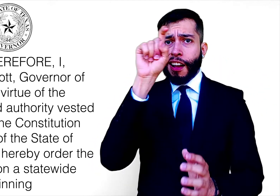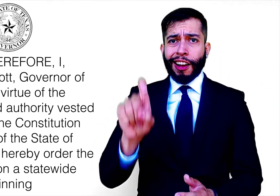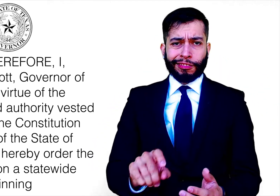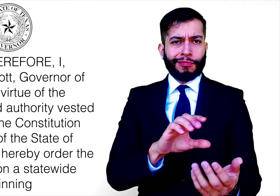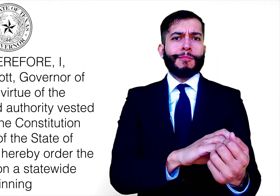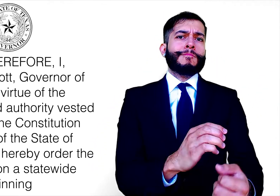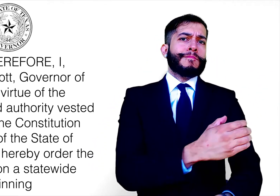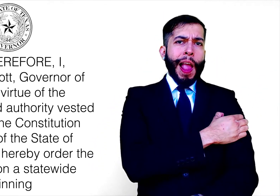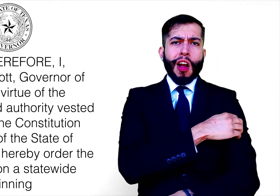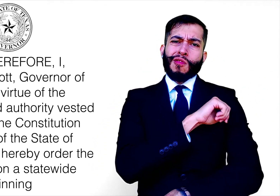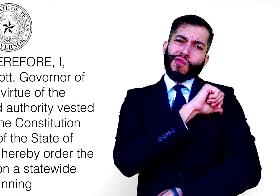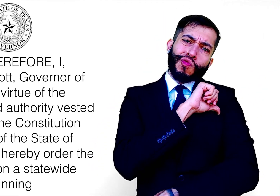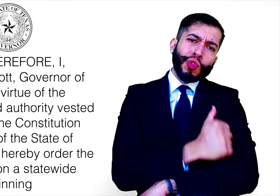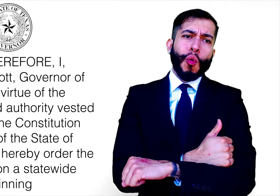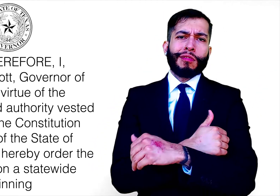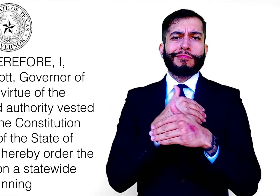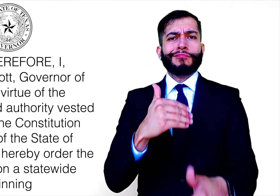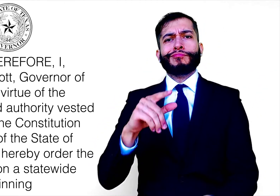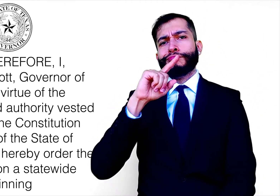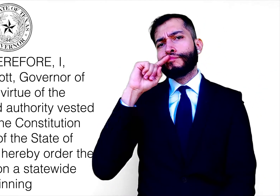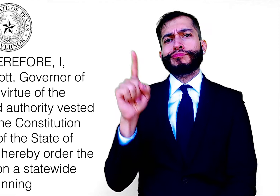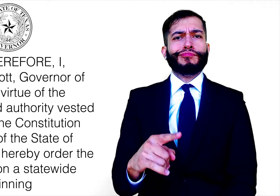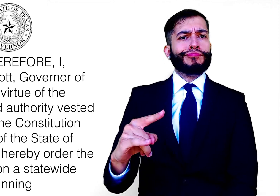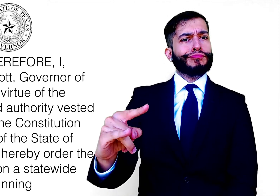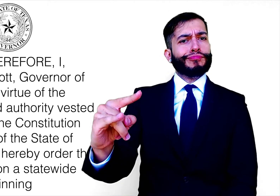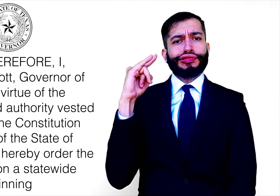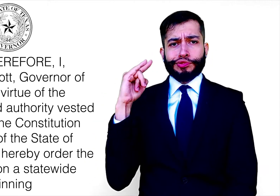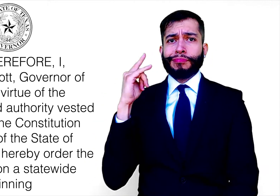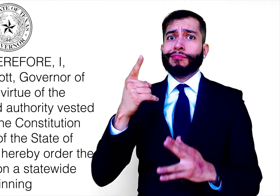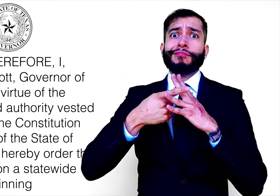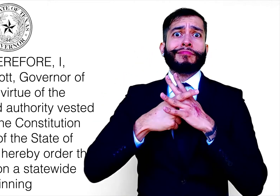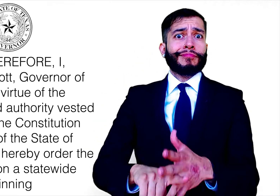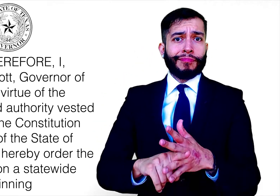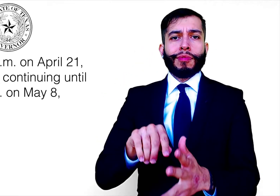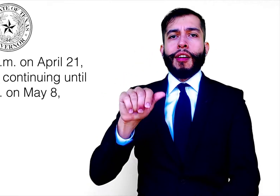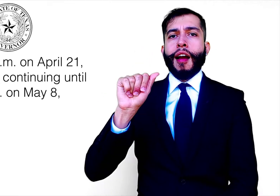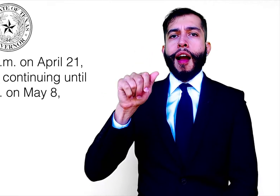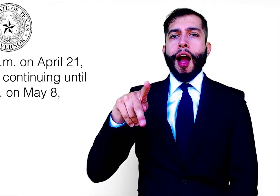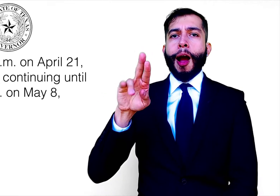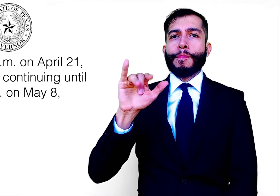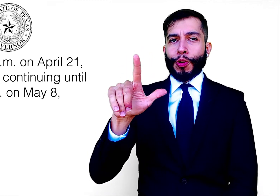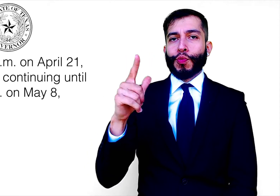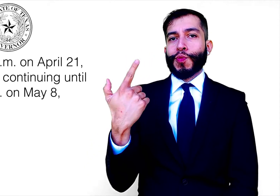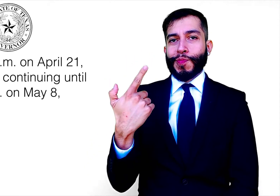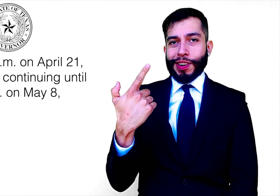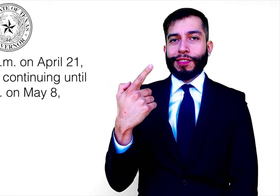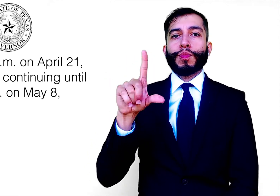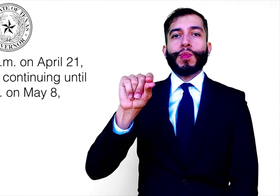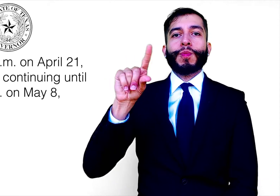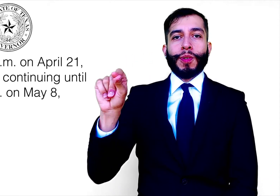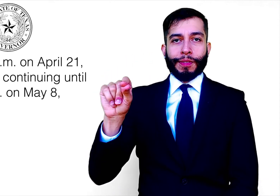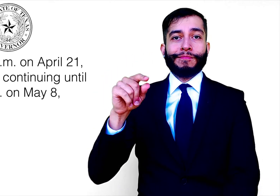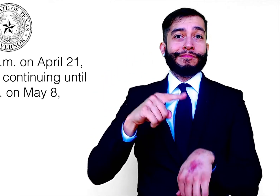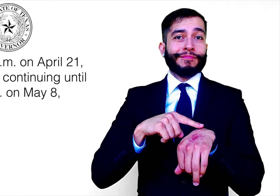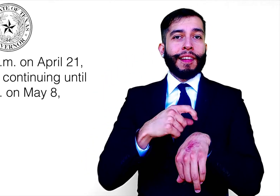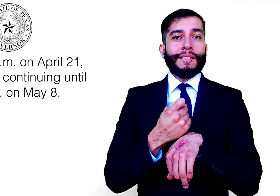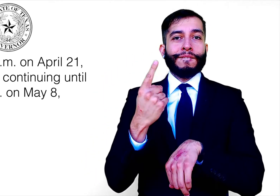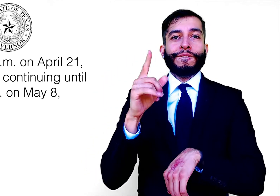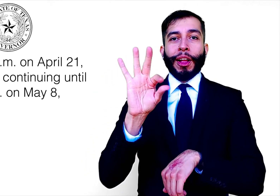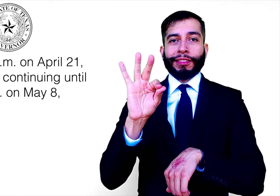Constitution and laws of the state of Texas, do hereby order the following on a statewide basis, beginning at 11:59 p.m.